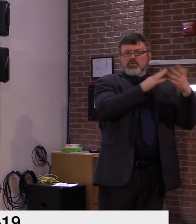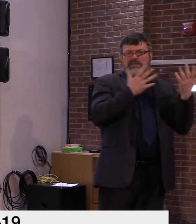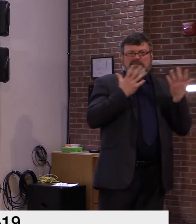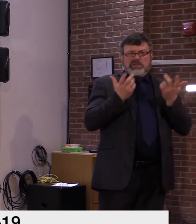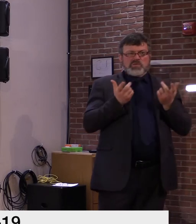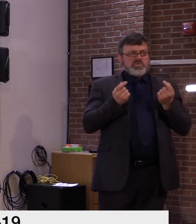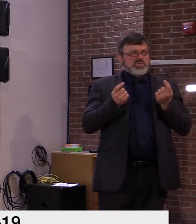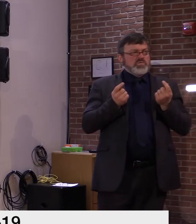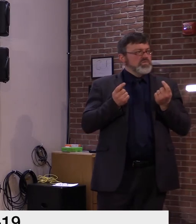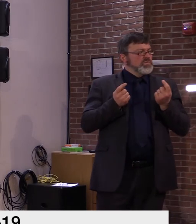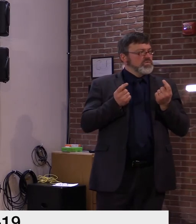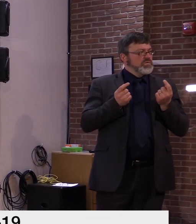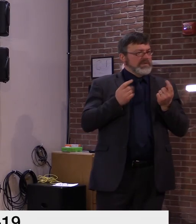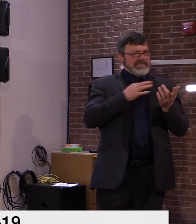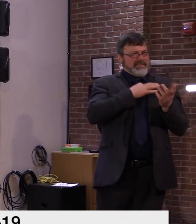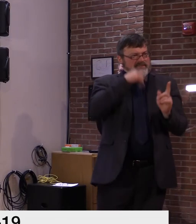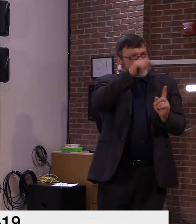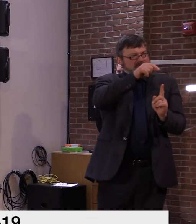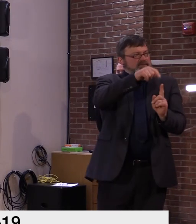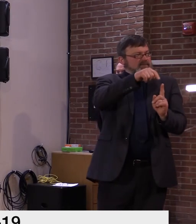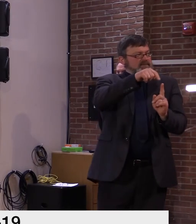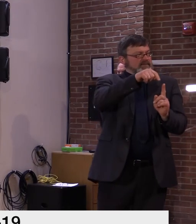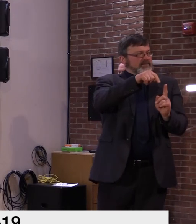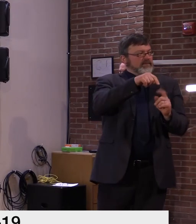Secretary Smith. I'll take that, Governor,